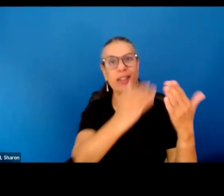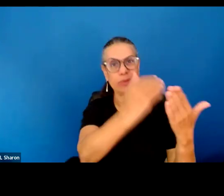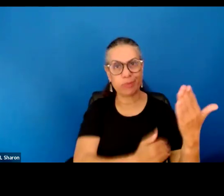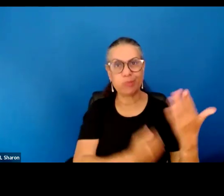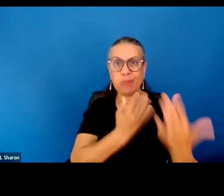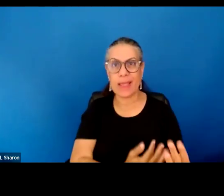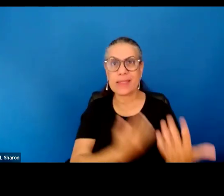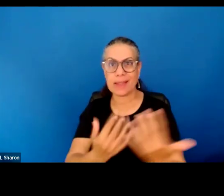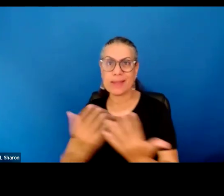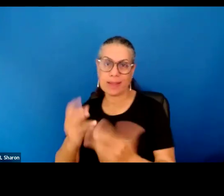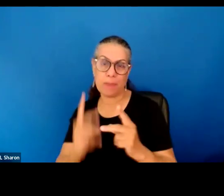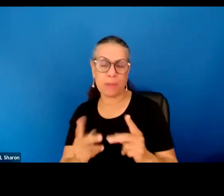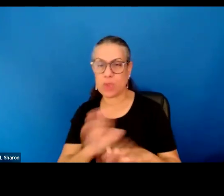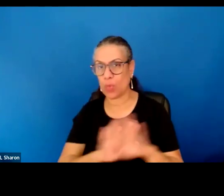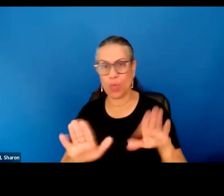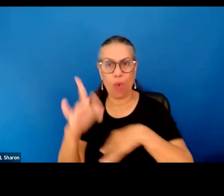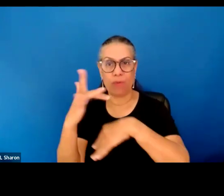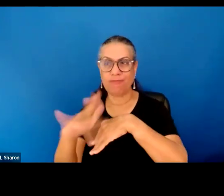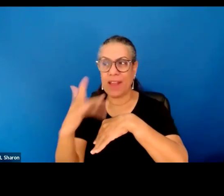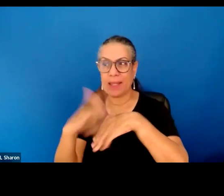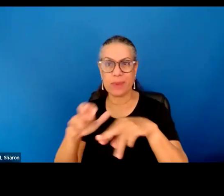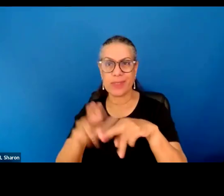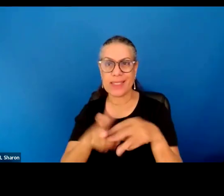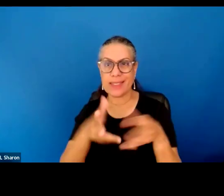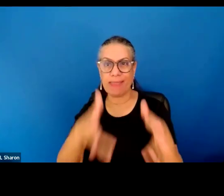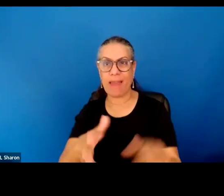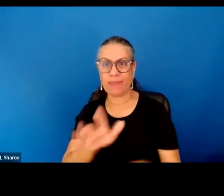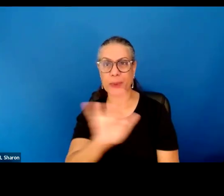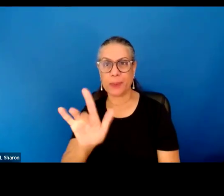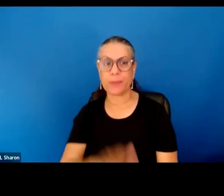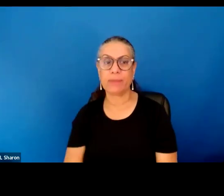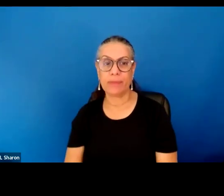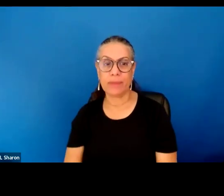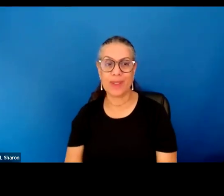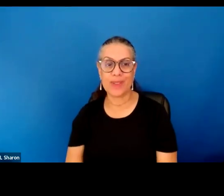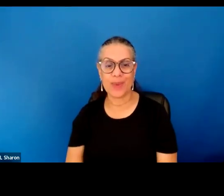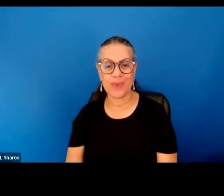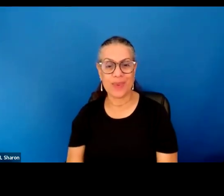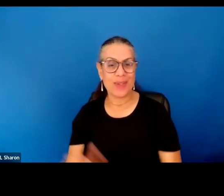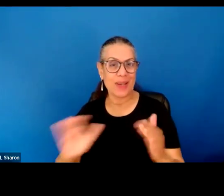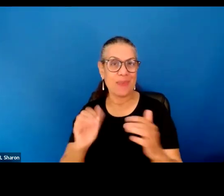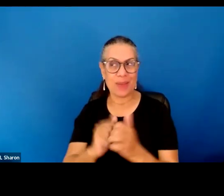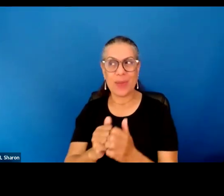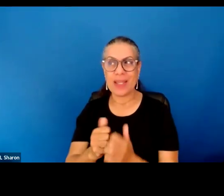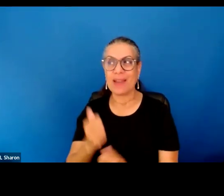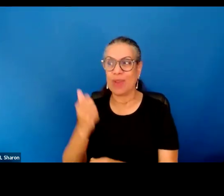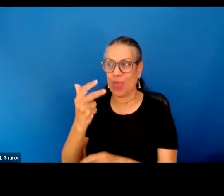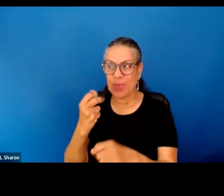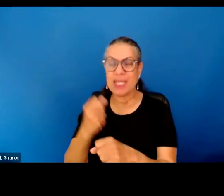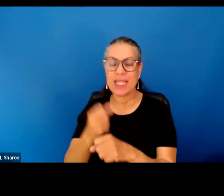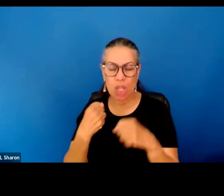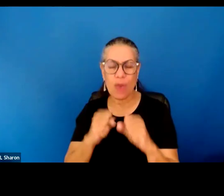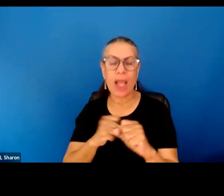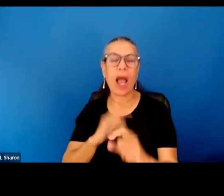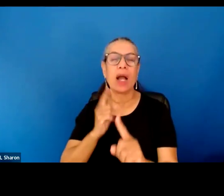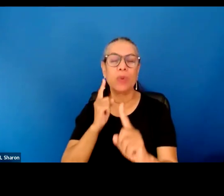we've refined that process now 3 years in almost 3 years in a row to get that so that every seat, because you're right, it's